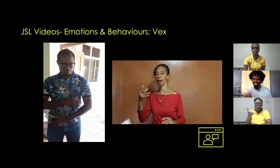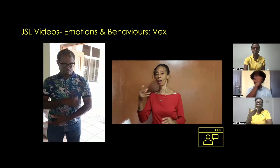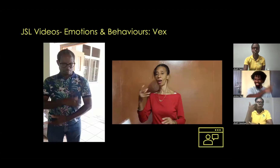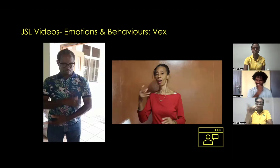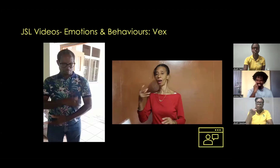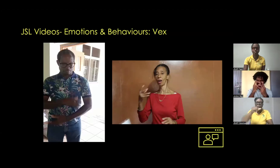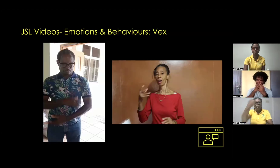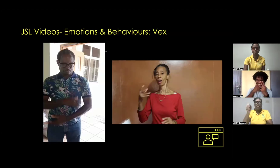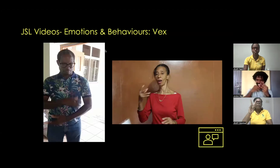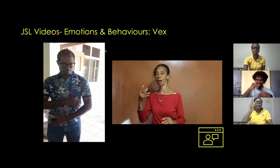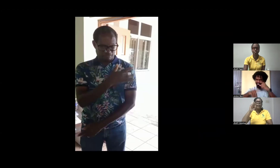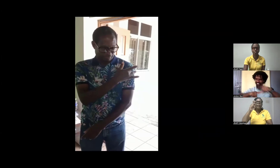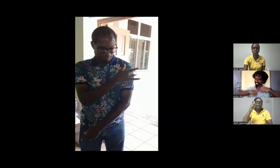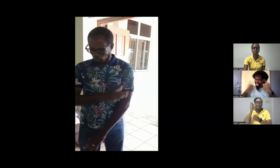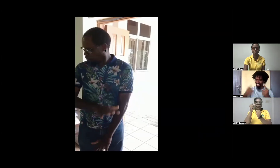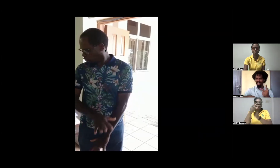Almost the same. Next.